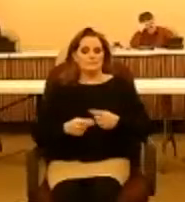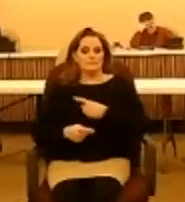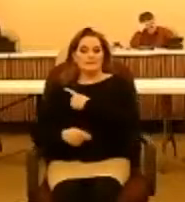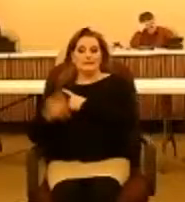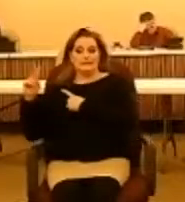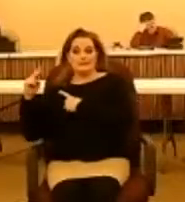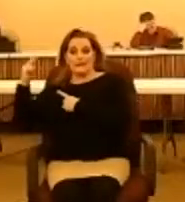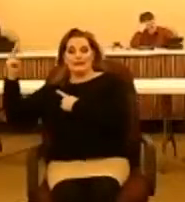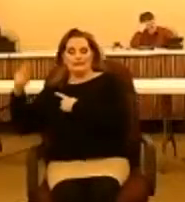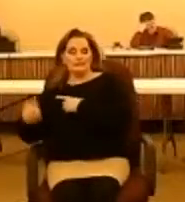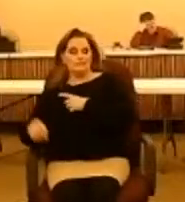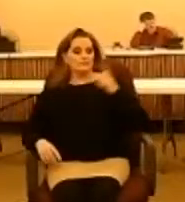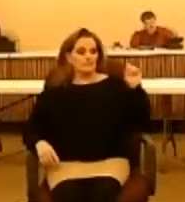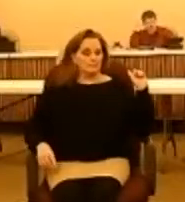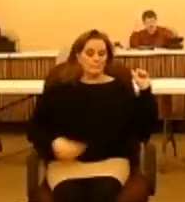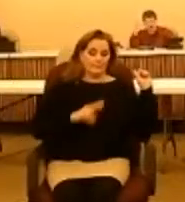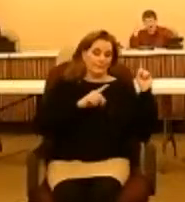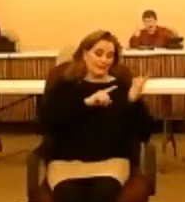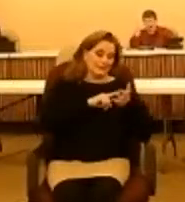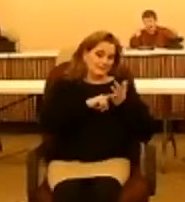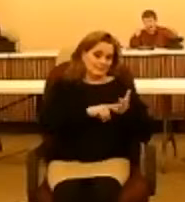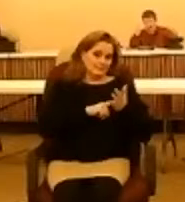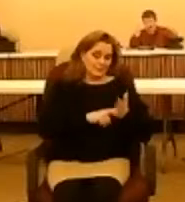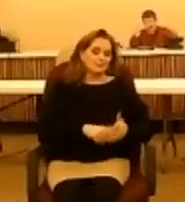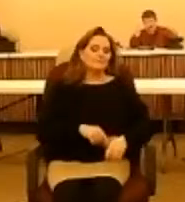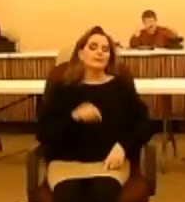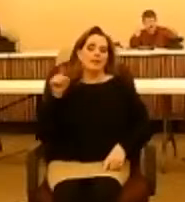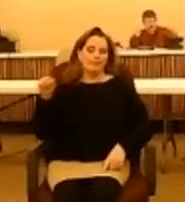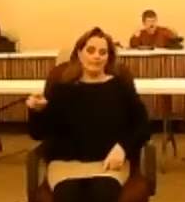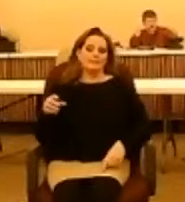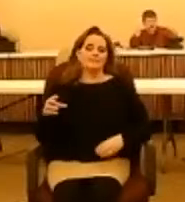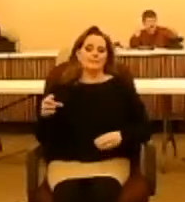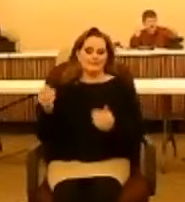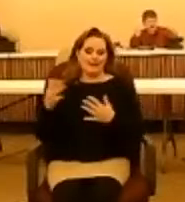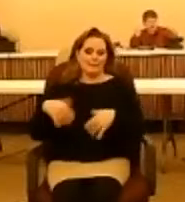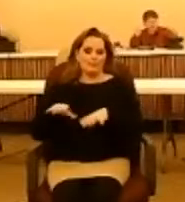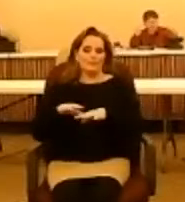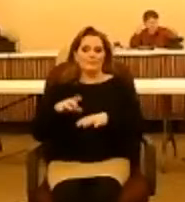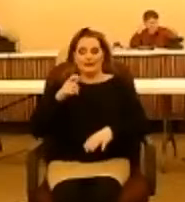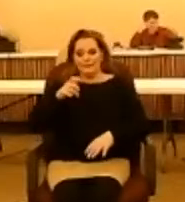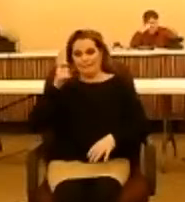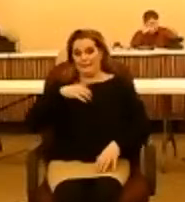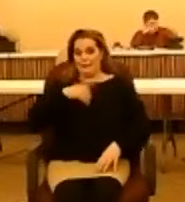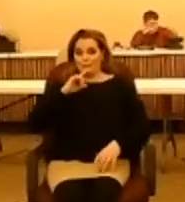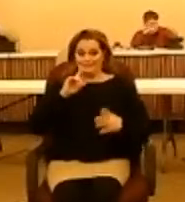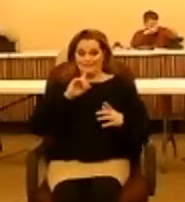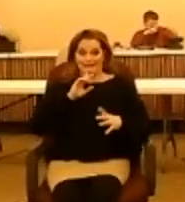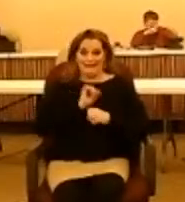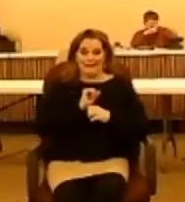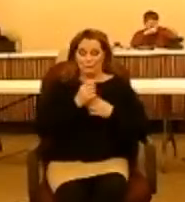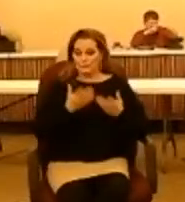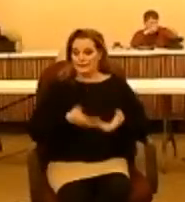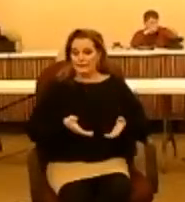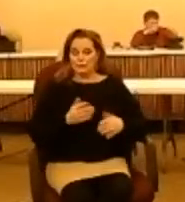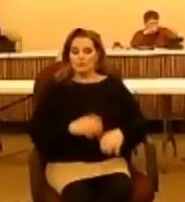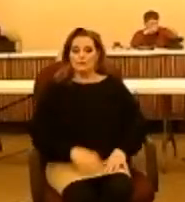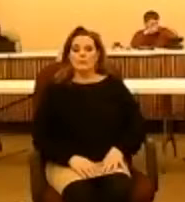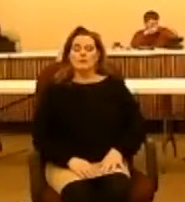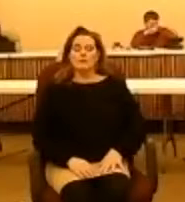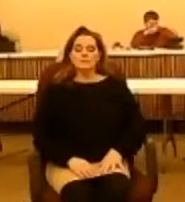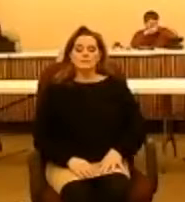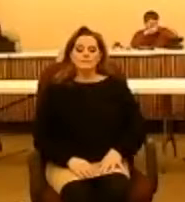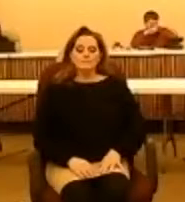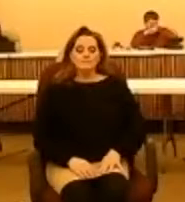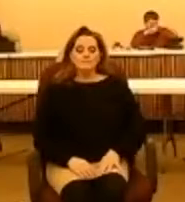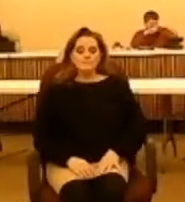Any discussion? So this is the property Mike Heading was actually here. This is actually. Oh, I'm sorry, this is a different